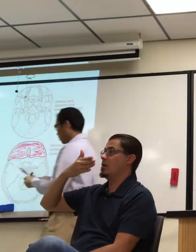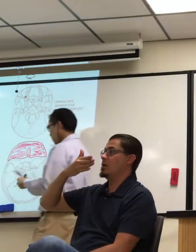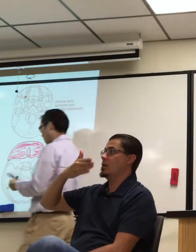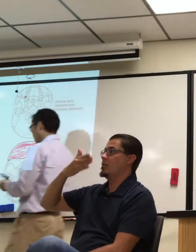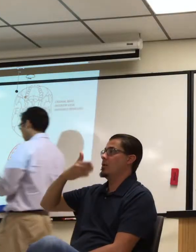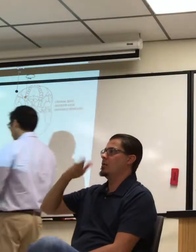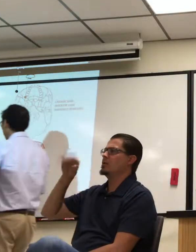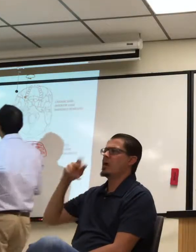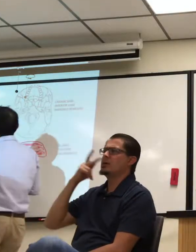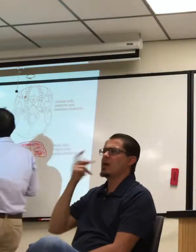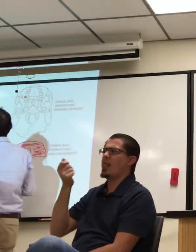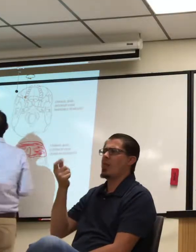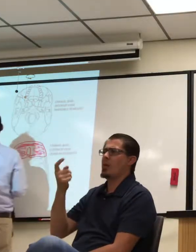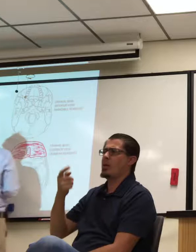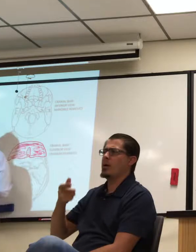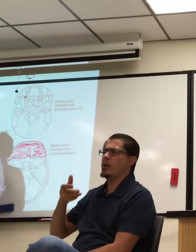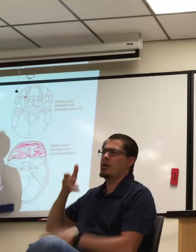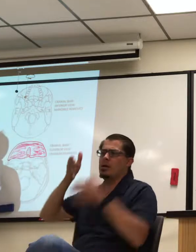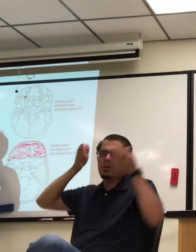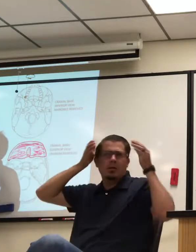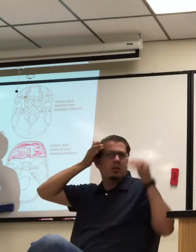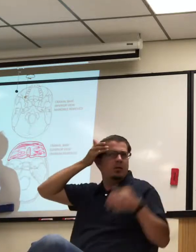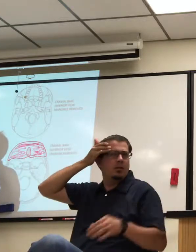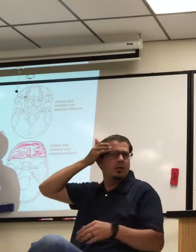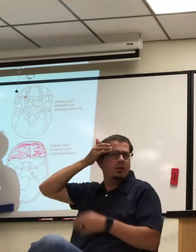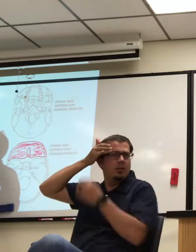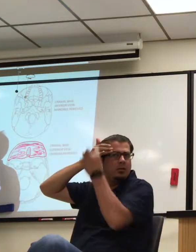see a little bit here